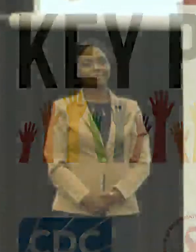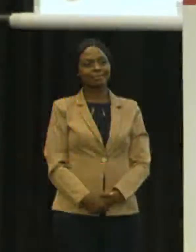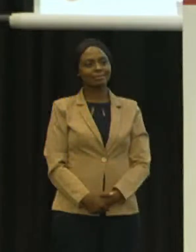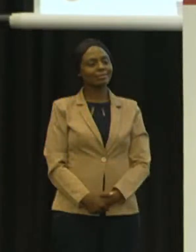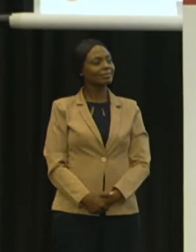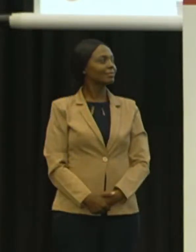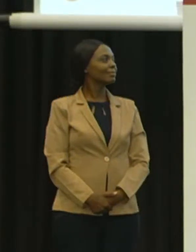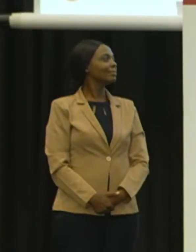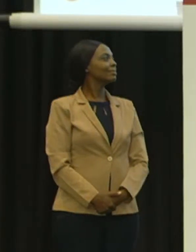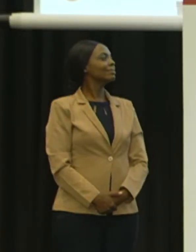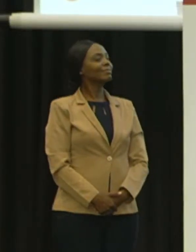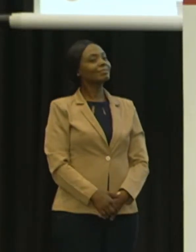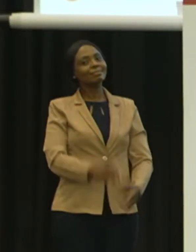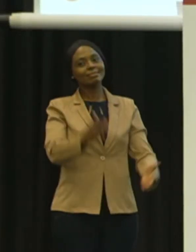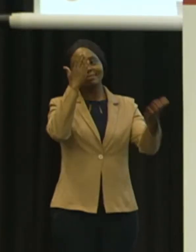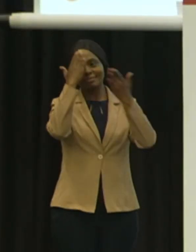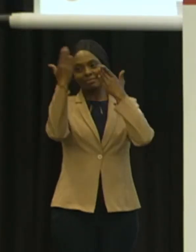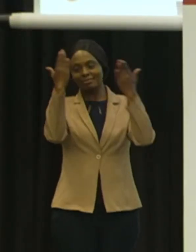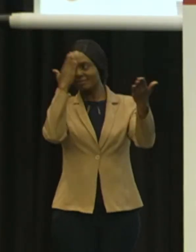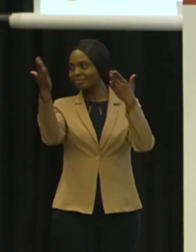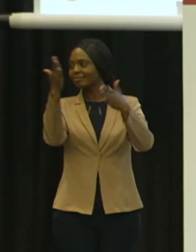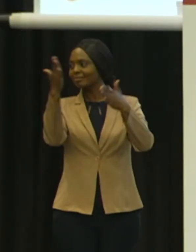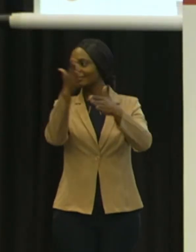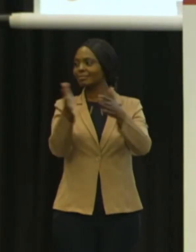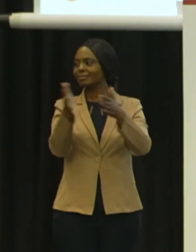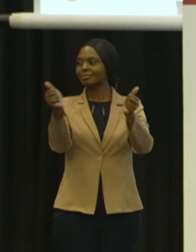Good afternoon, colleagues.